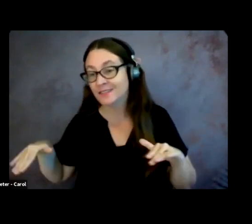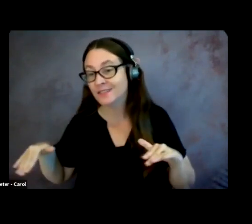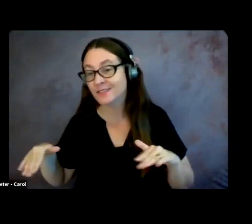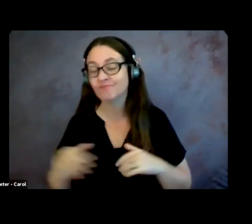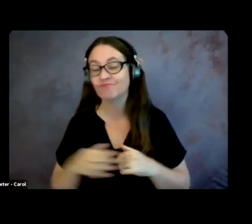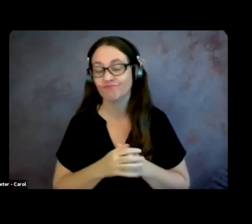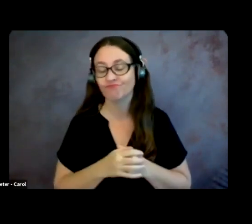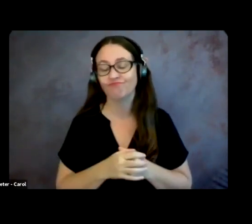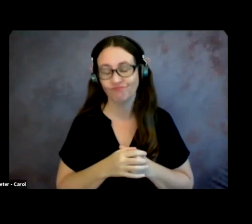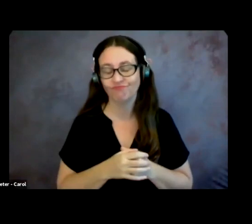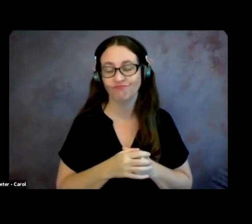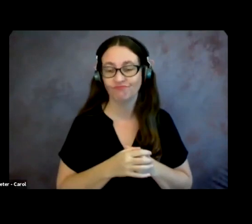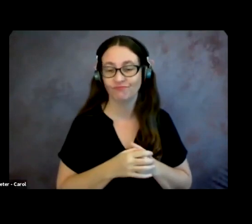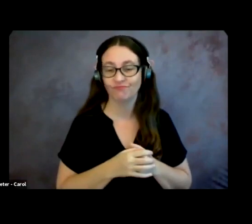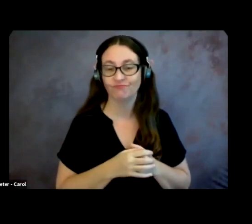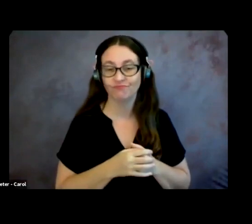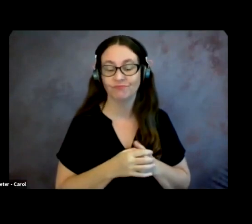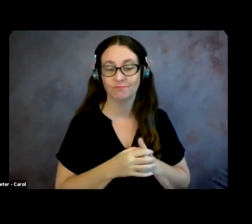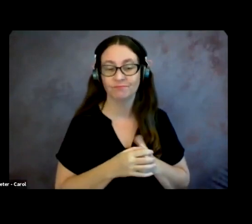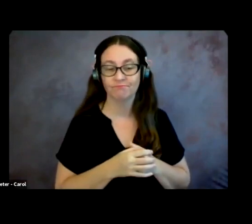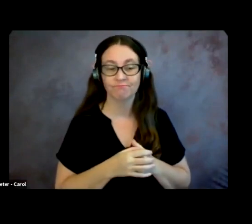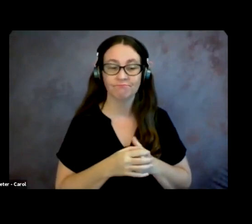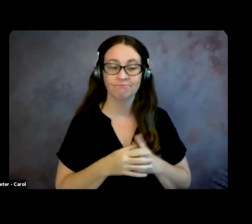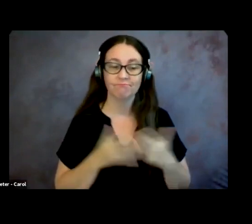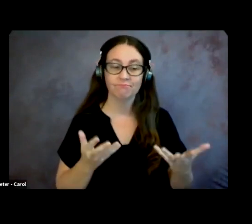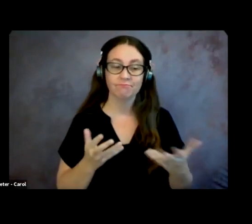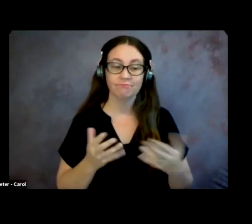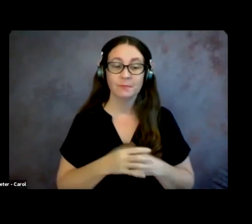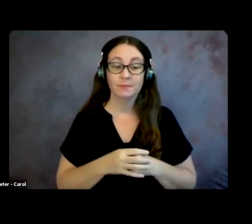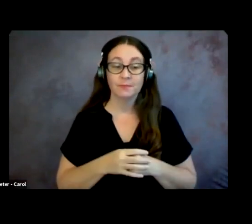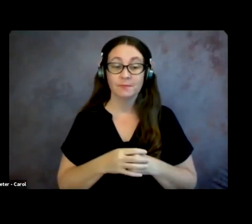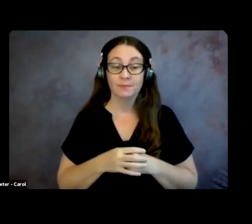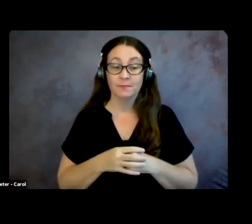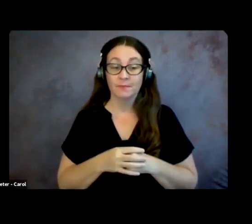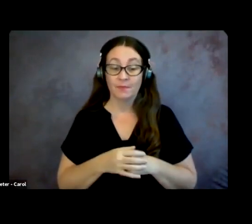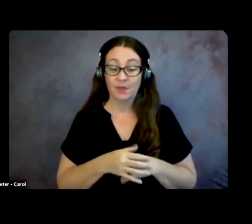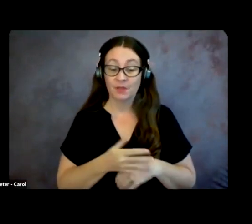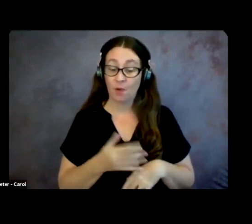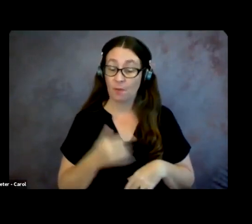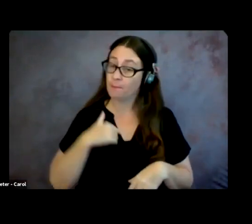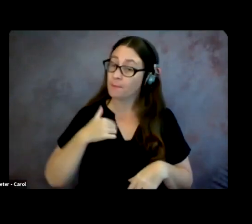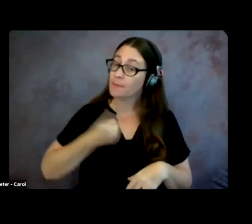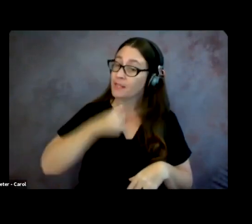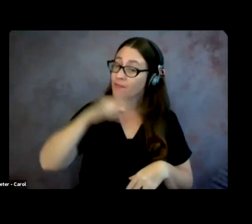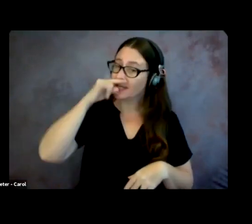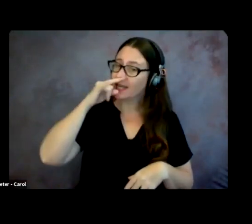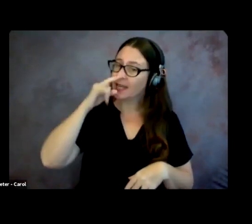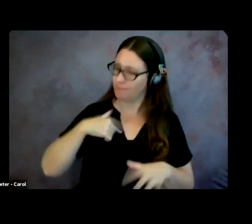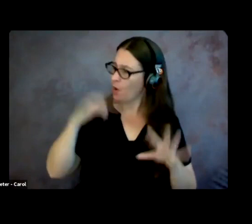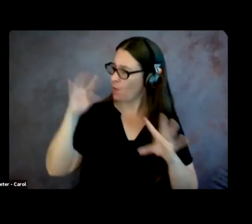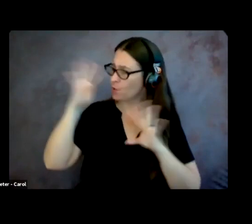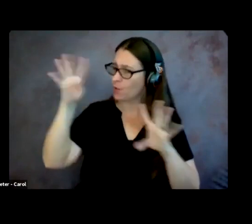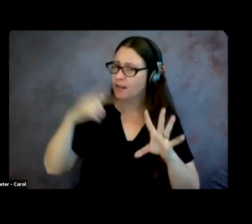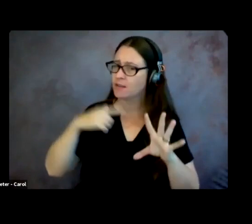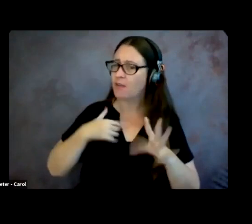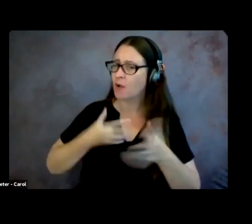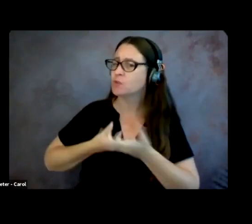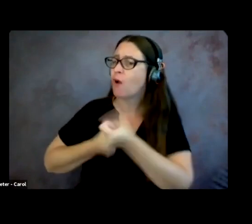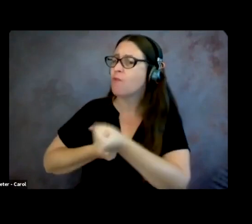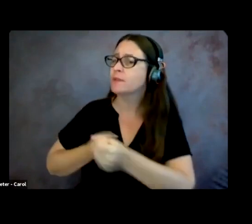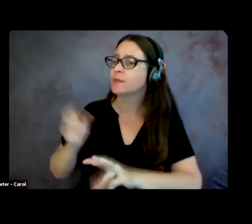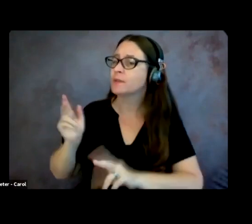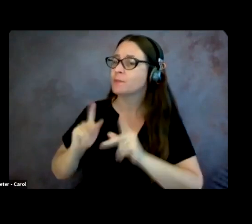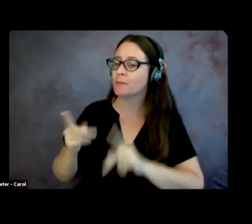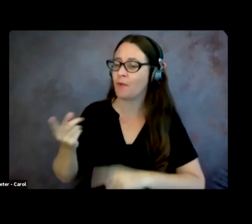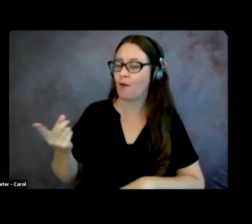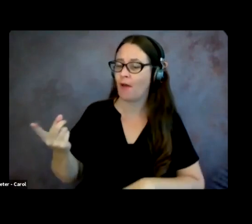up. As a kid, I was pretty creative and pretty confident. When people would ask me, "Hey, what are those funny things